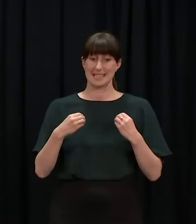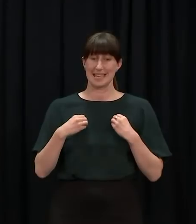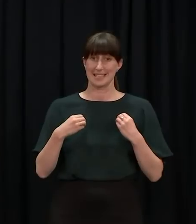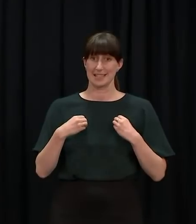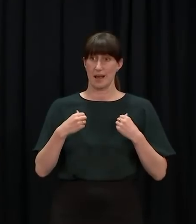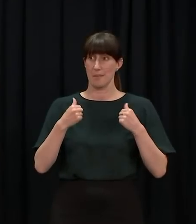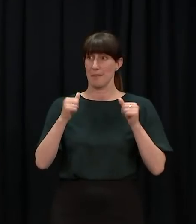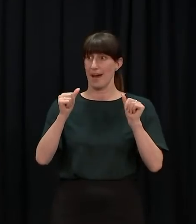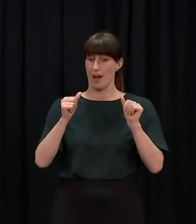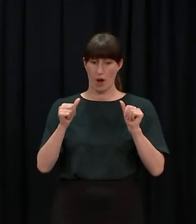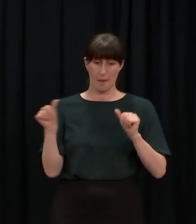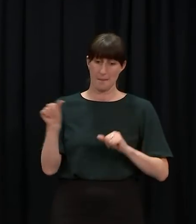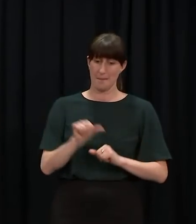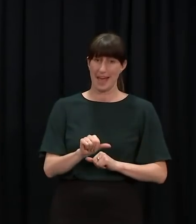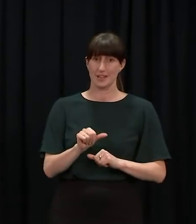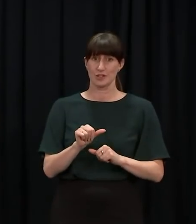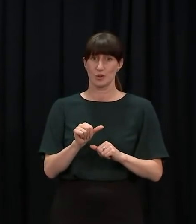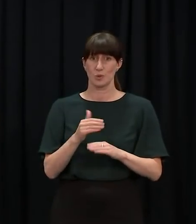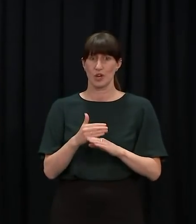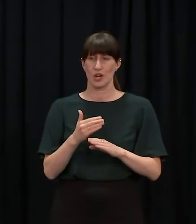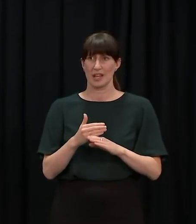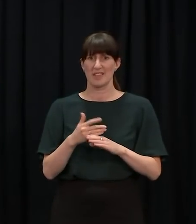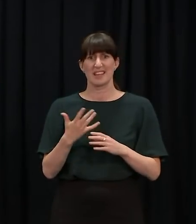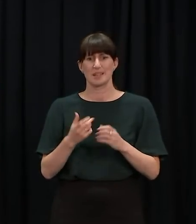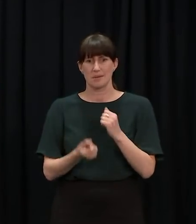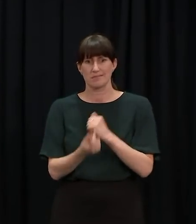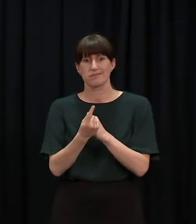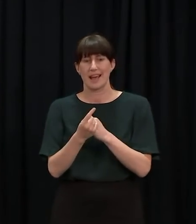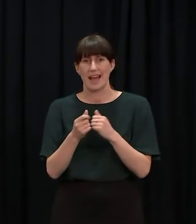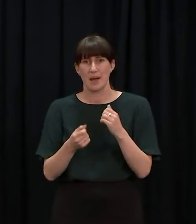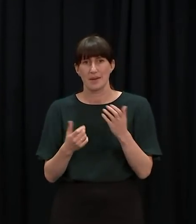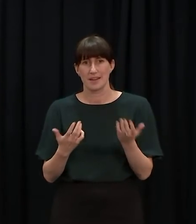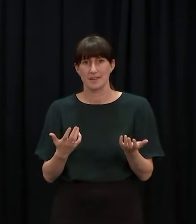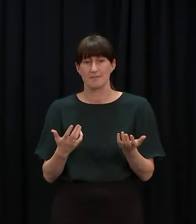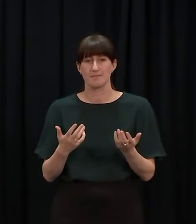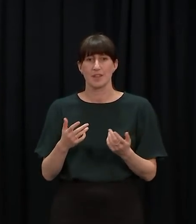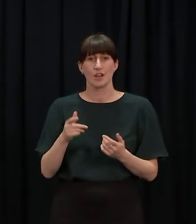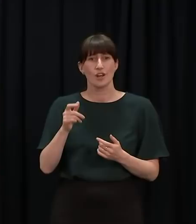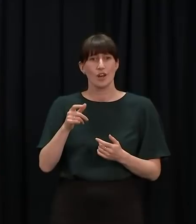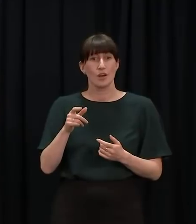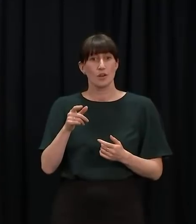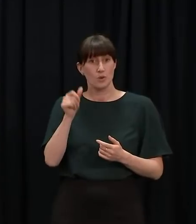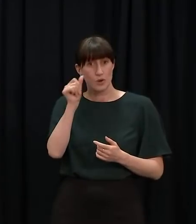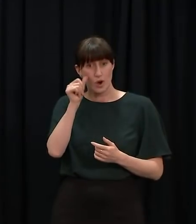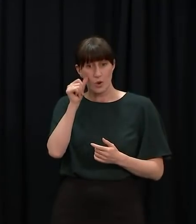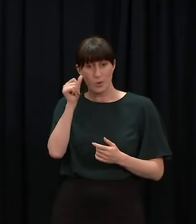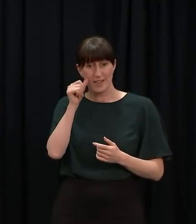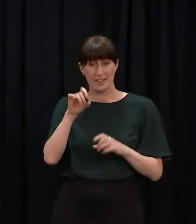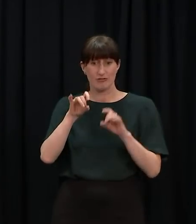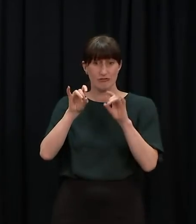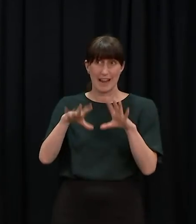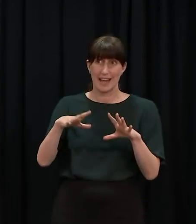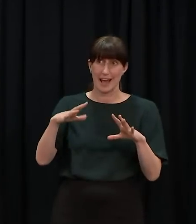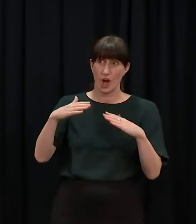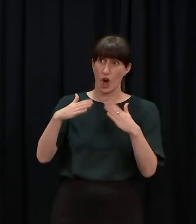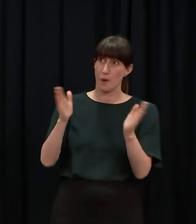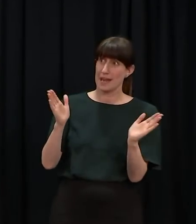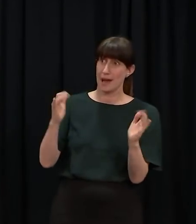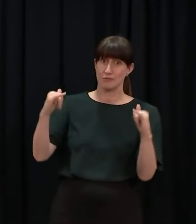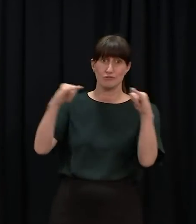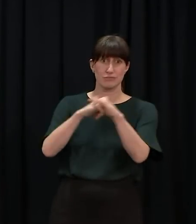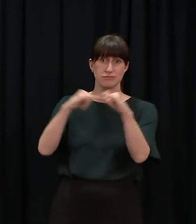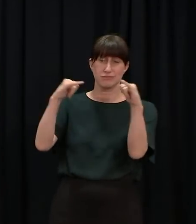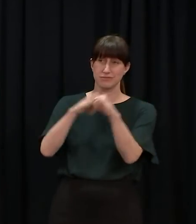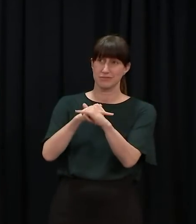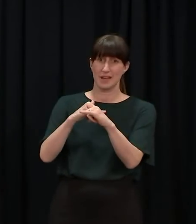something's happened. In terms of travel, you know, people were relieved with the Trans-Tasman bubble, then it closed. Right the way through, we've been living